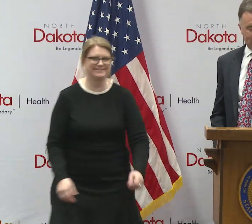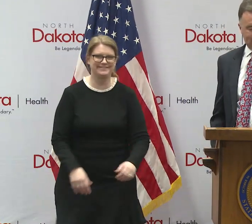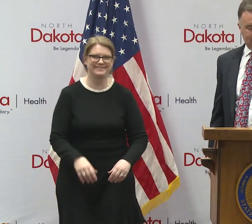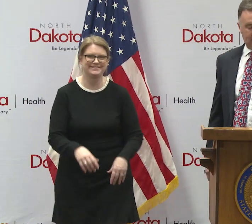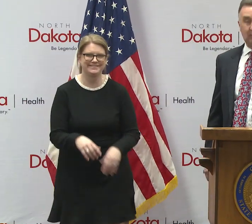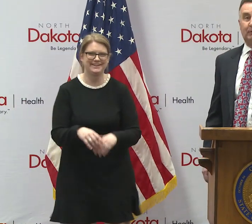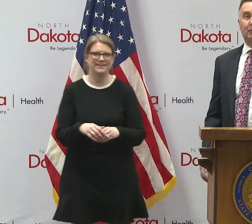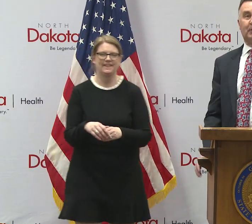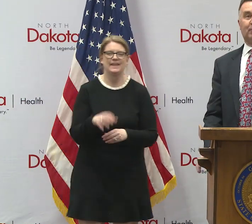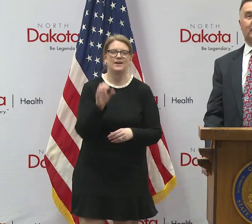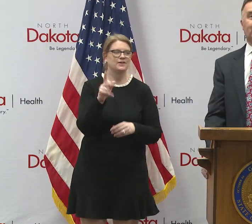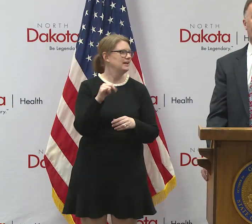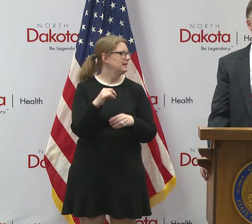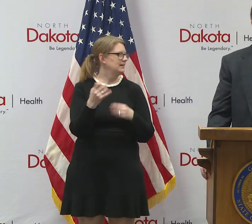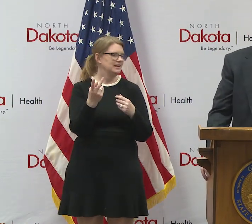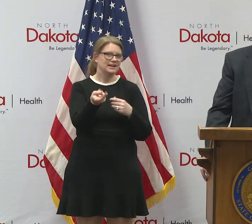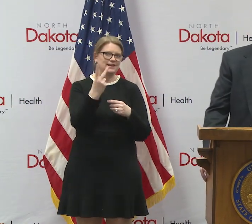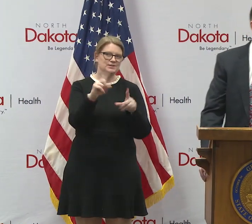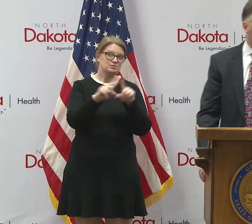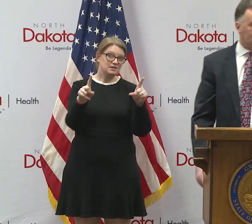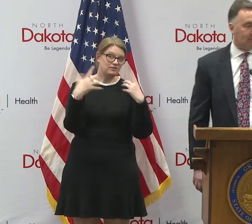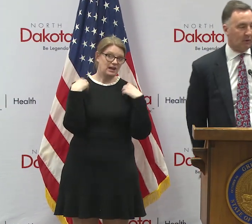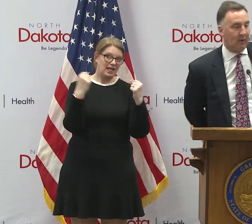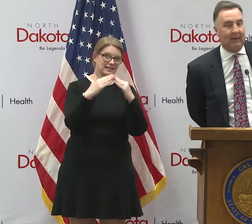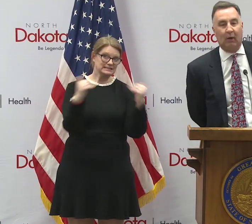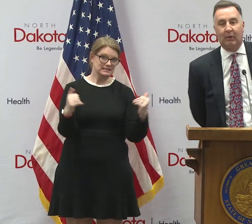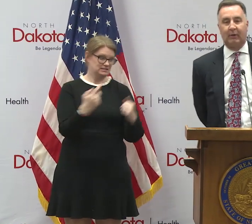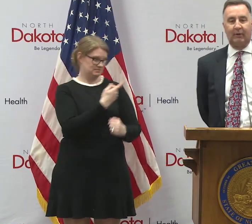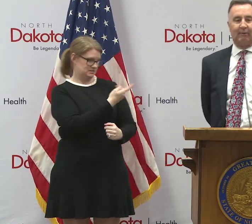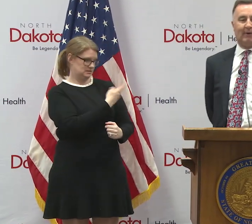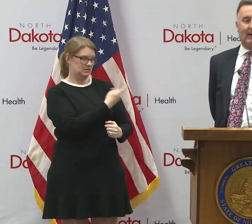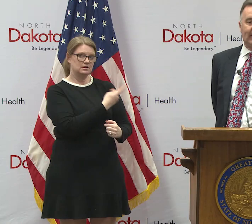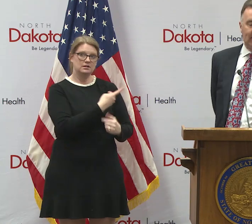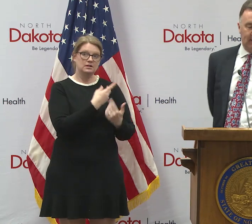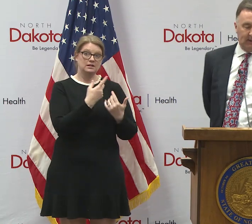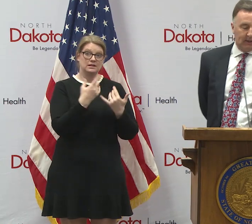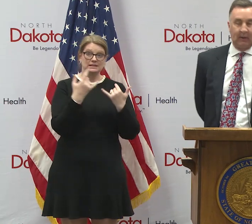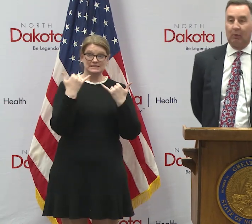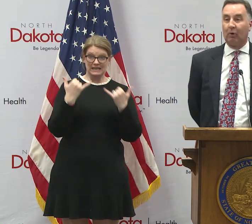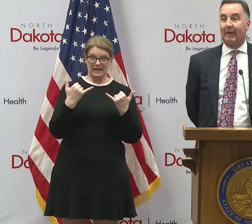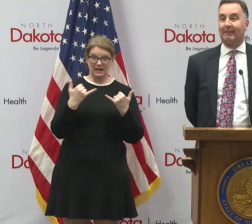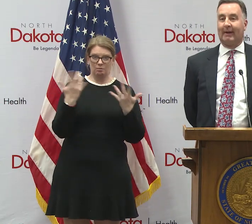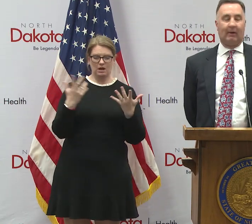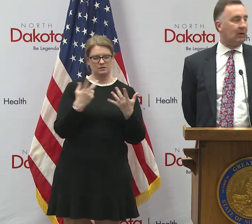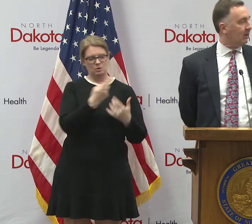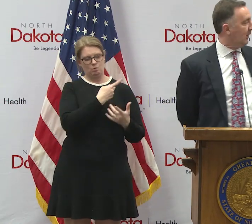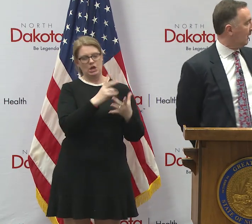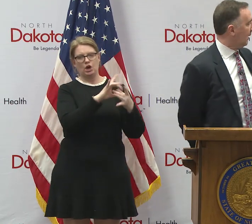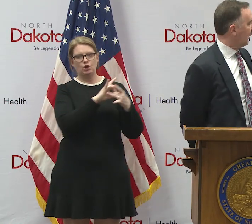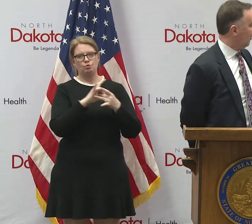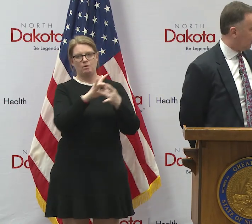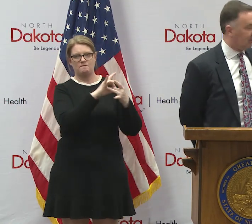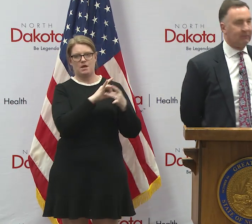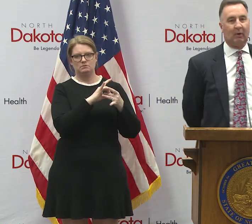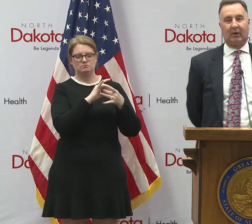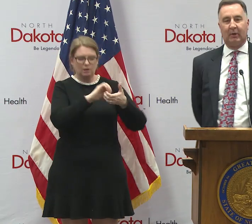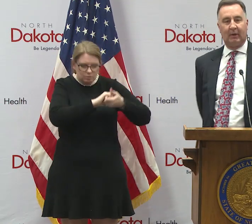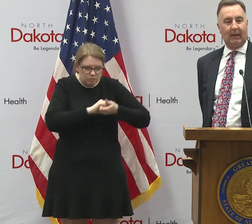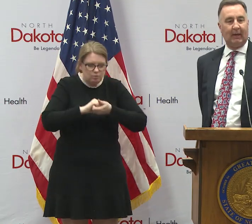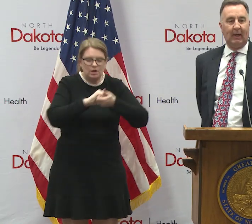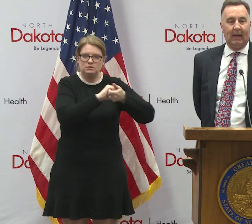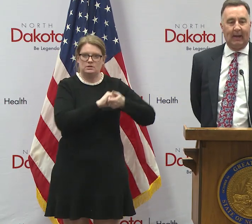We are two different health systems, but right now we are unified in working together, and our commitment